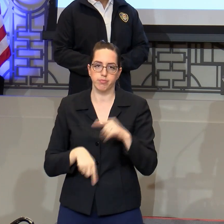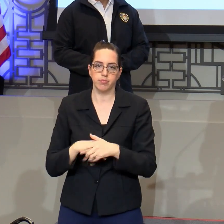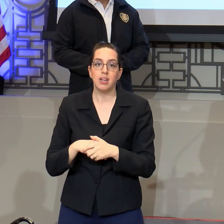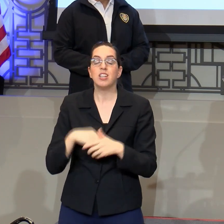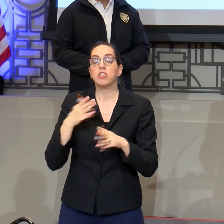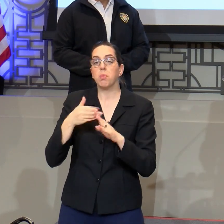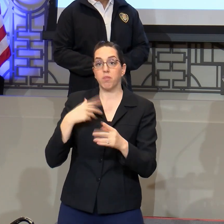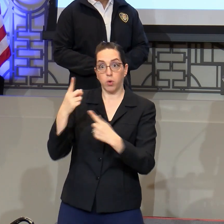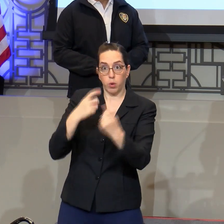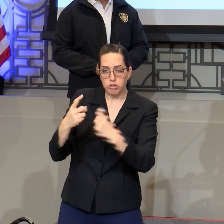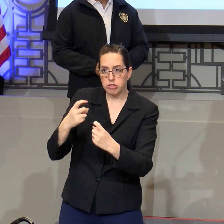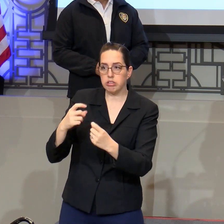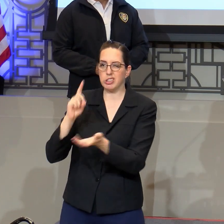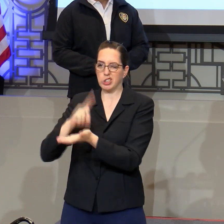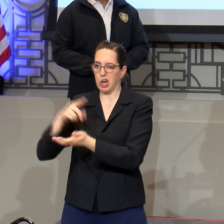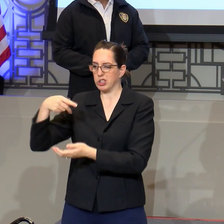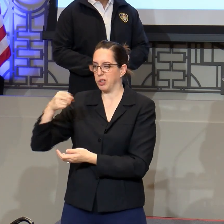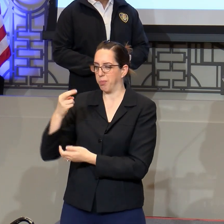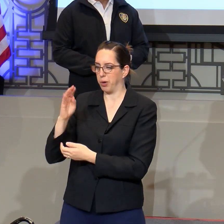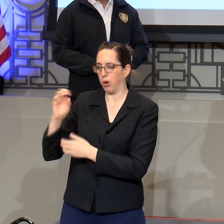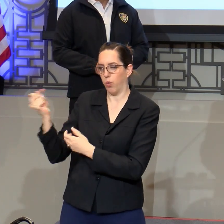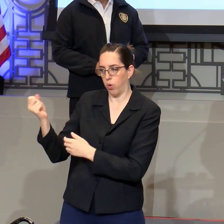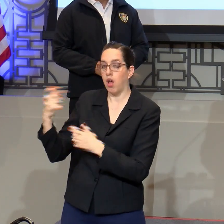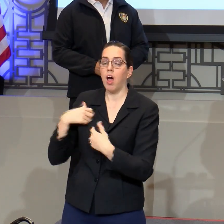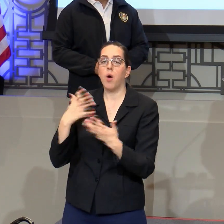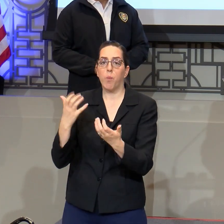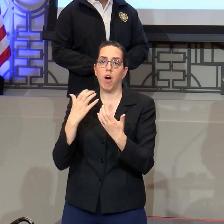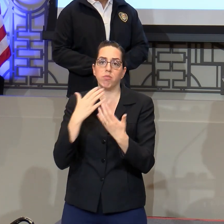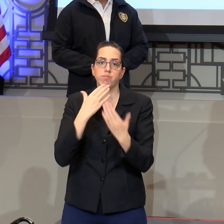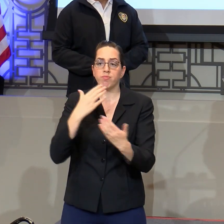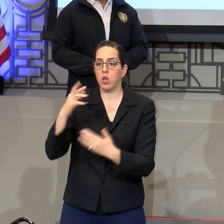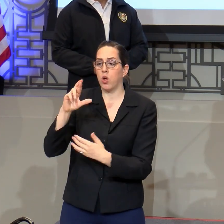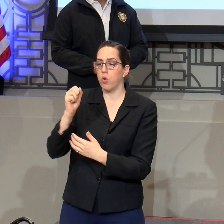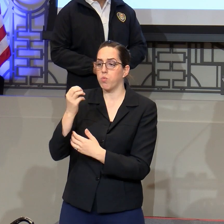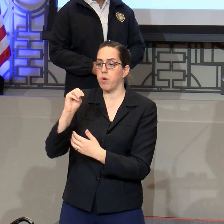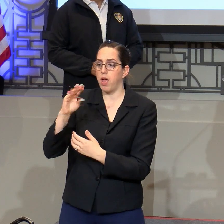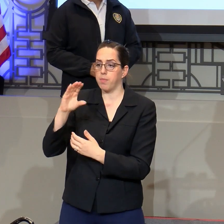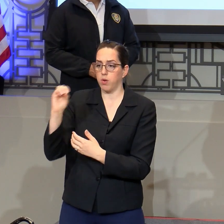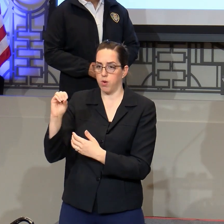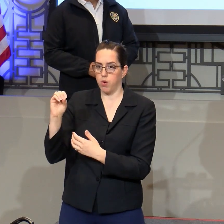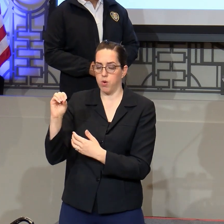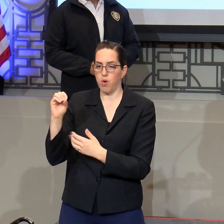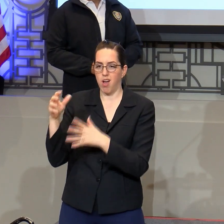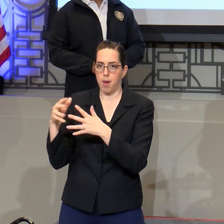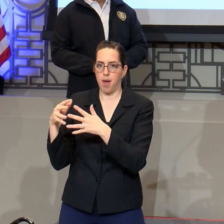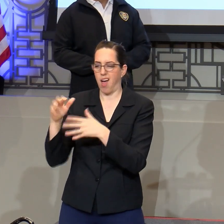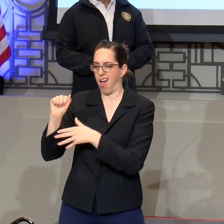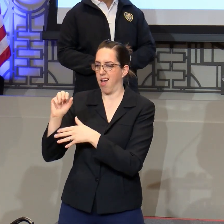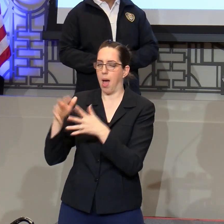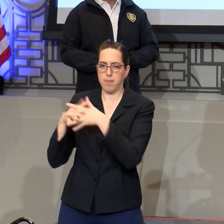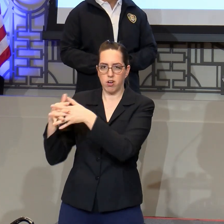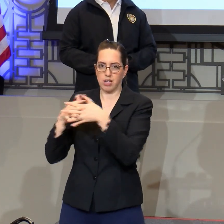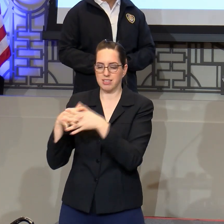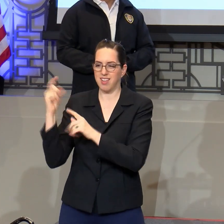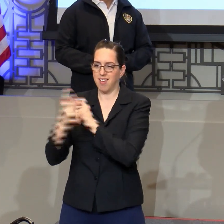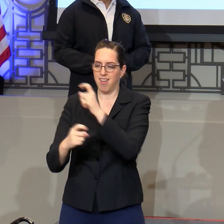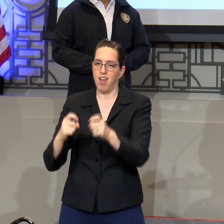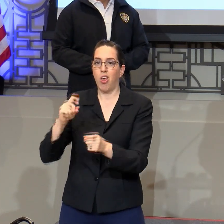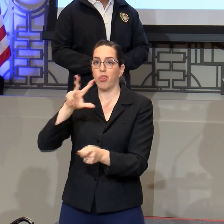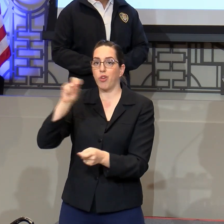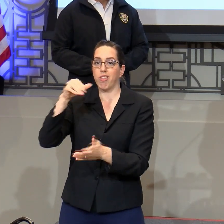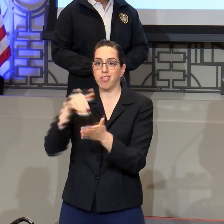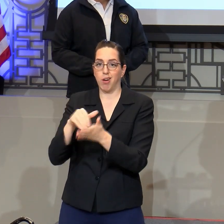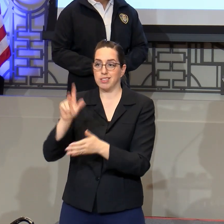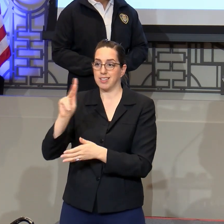Dr. Persse, I want to briefly thank Aramco Americas for donating 30,000